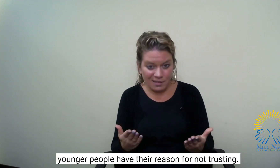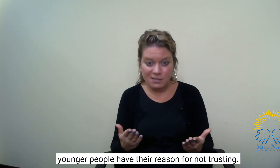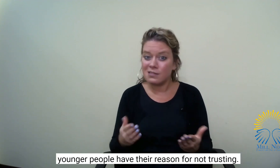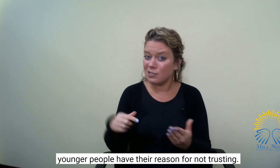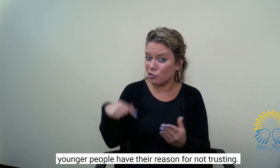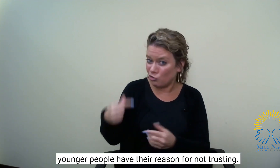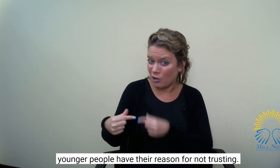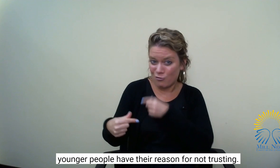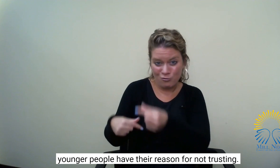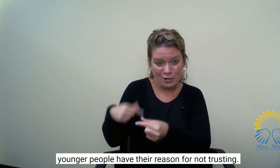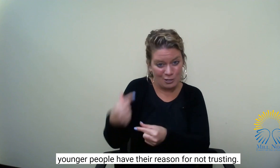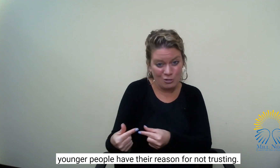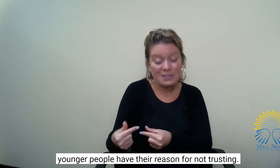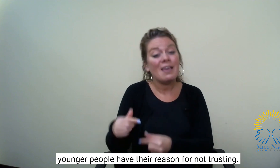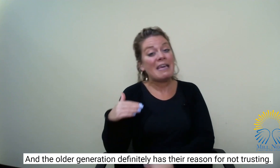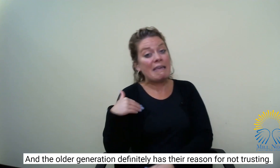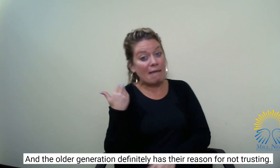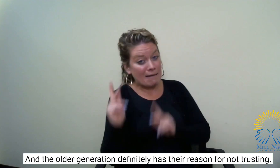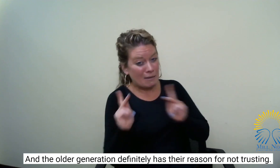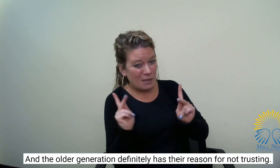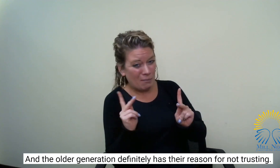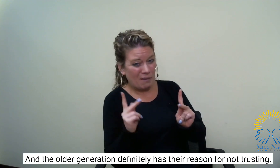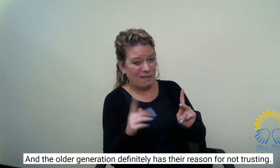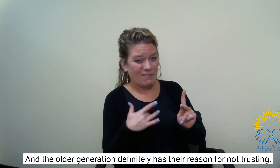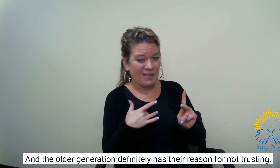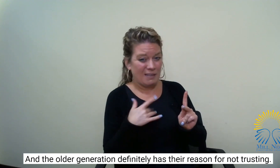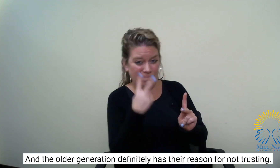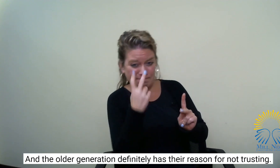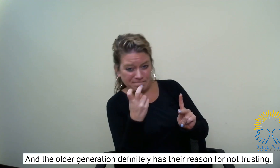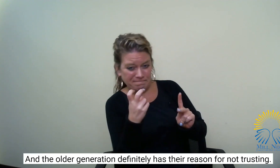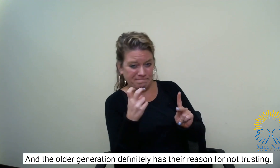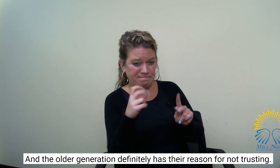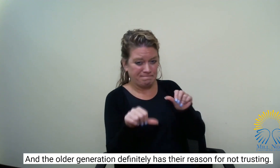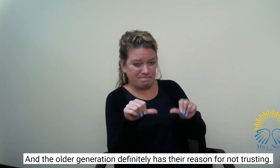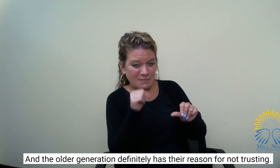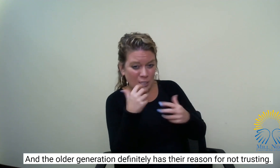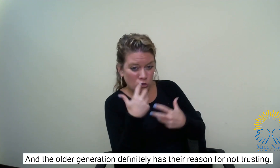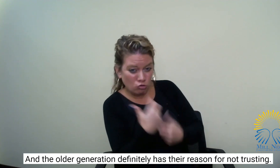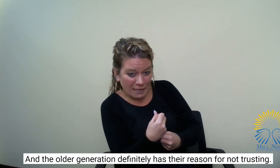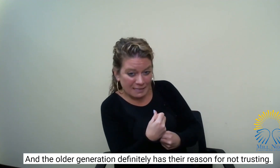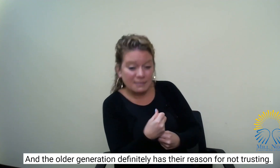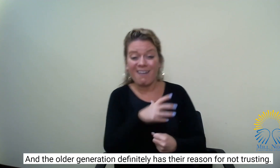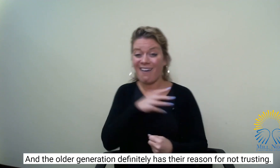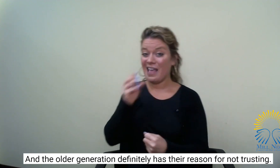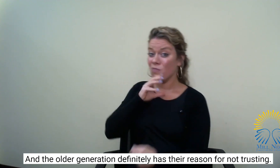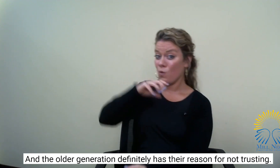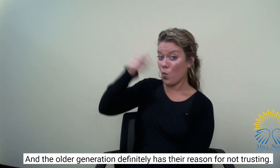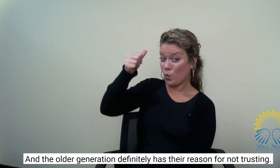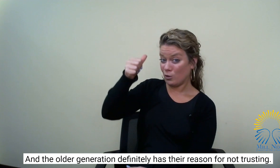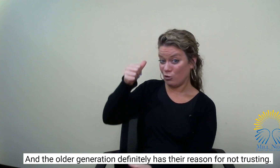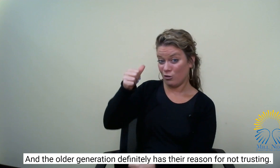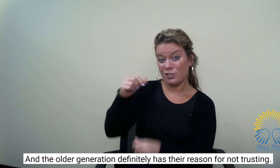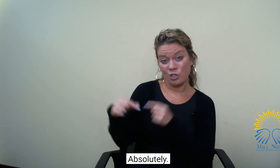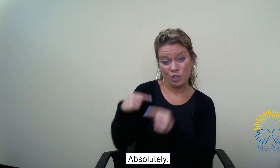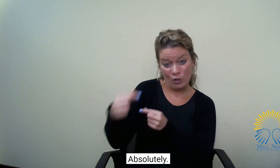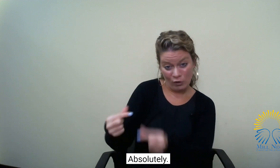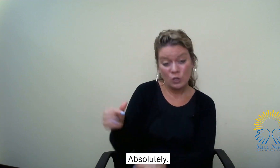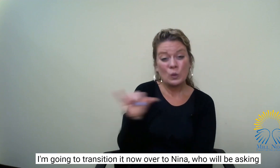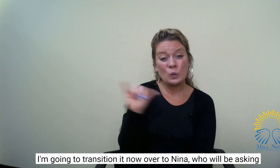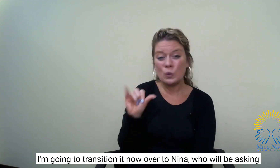their reason for not trusting, and the older generation definitely has their reason for not trusting. Absolutely. I'm going to